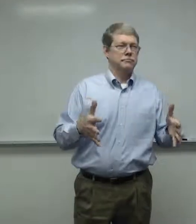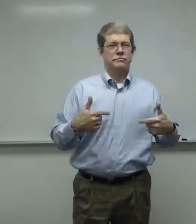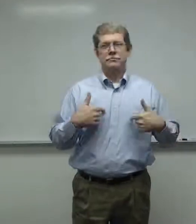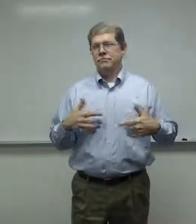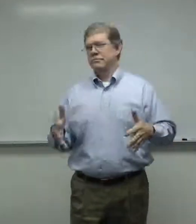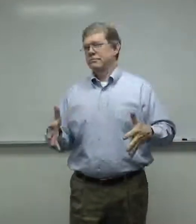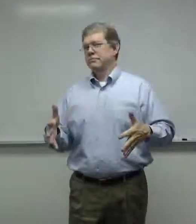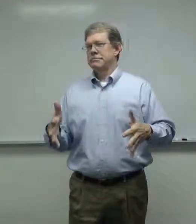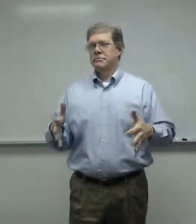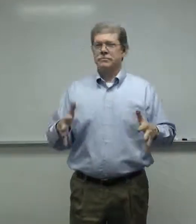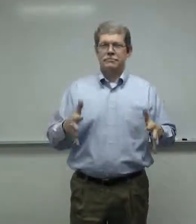Handshaking. I'm nervous.